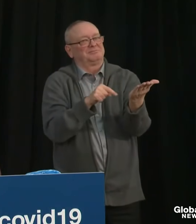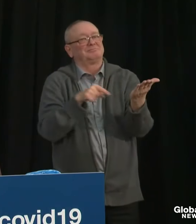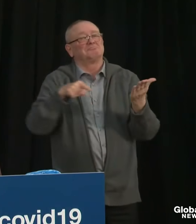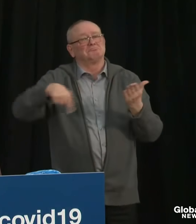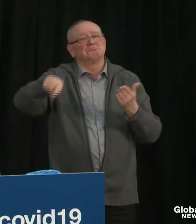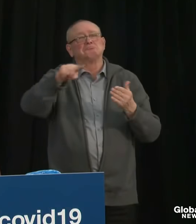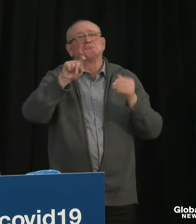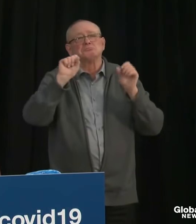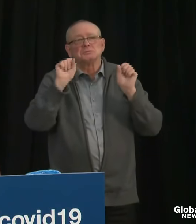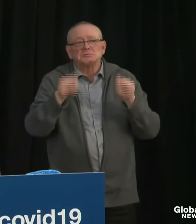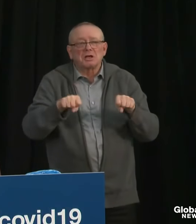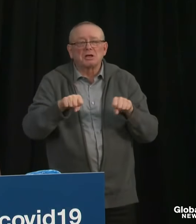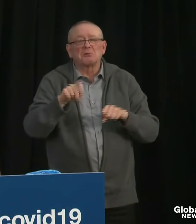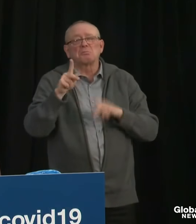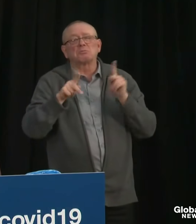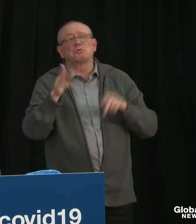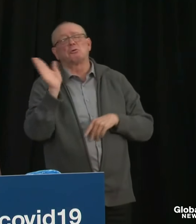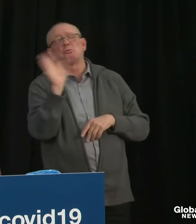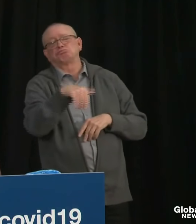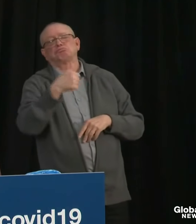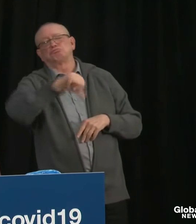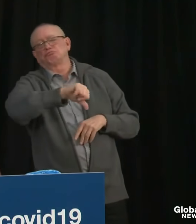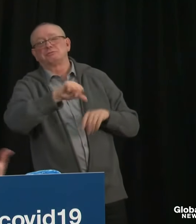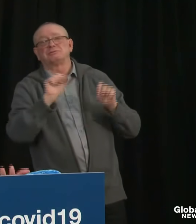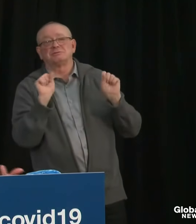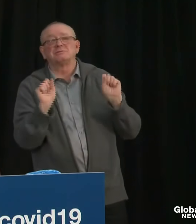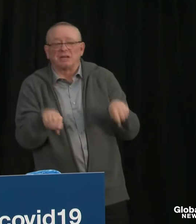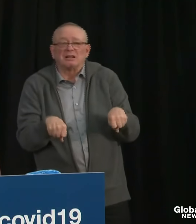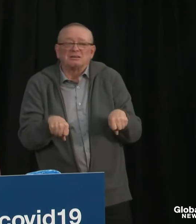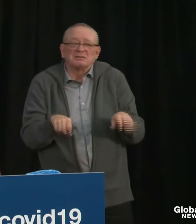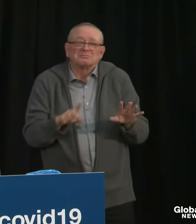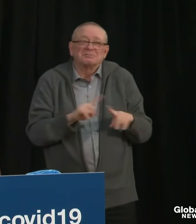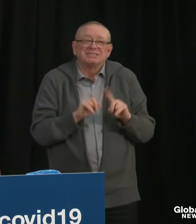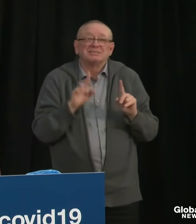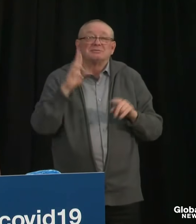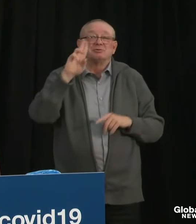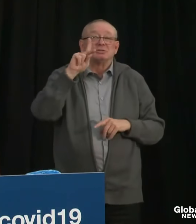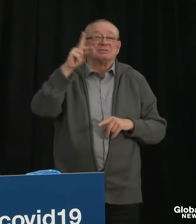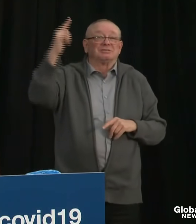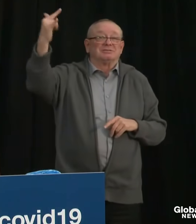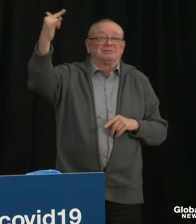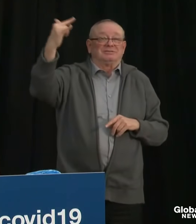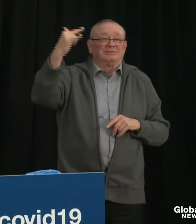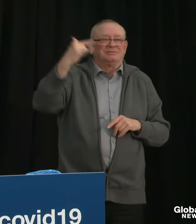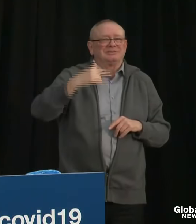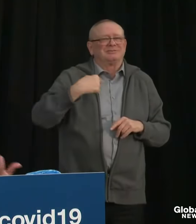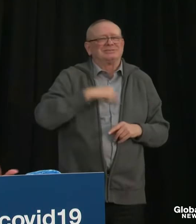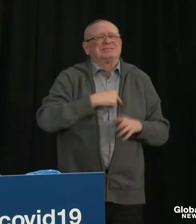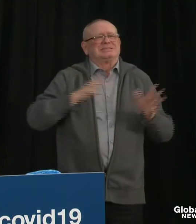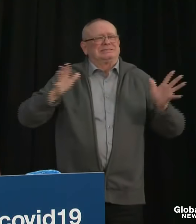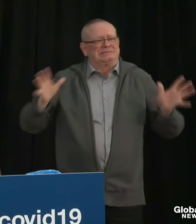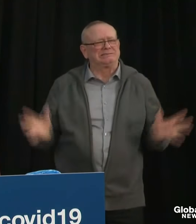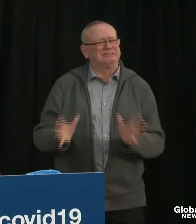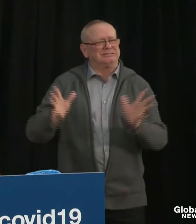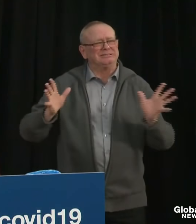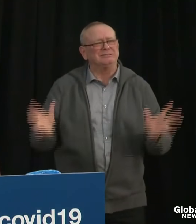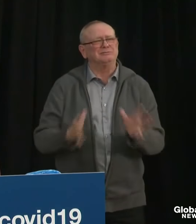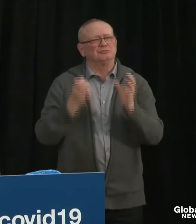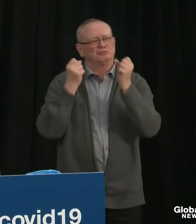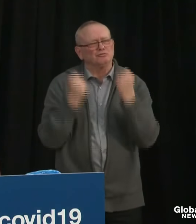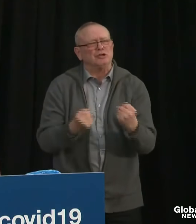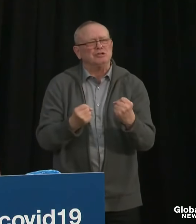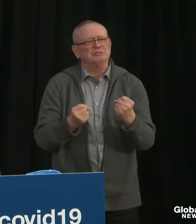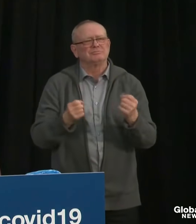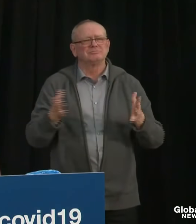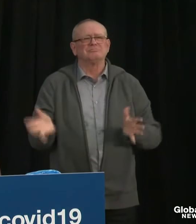that people who have come from the UK participate in testing, and the calls that will be made by AHS will be offering testing at a